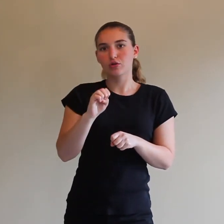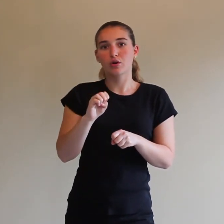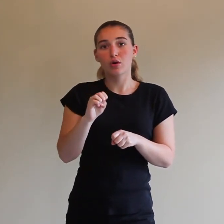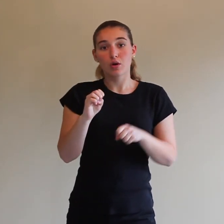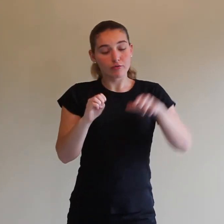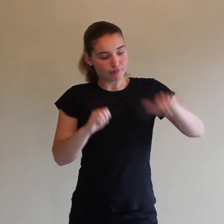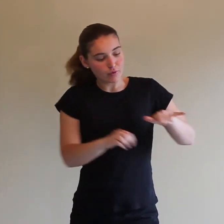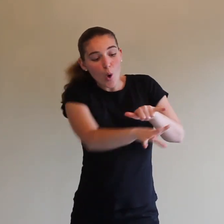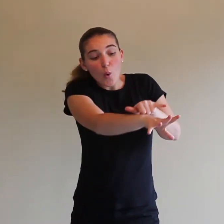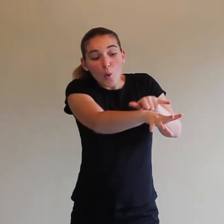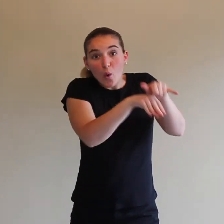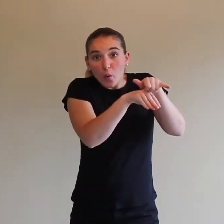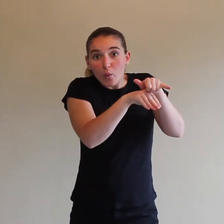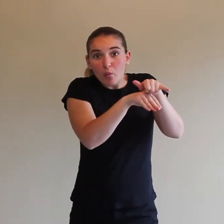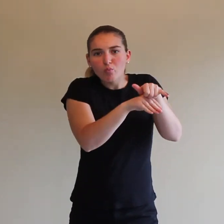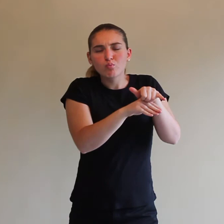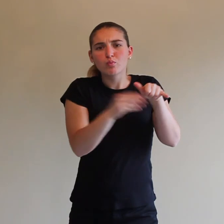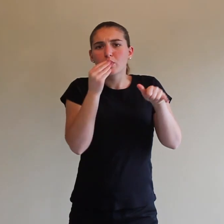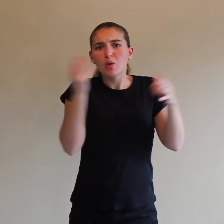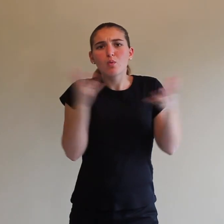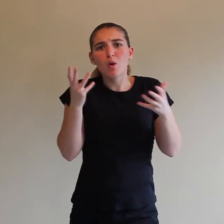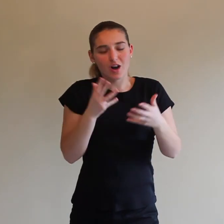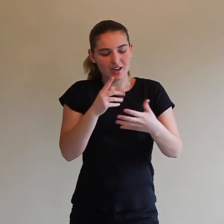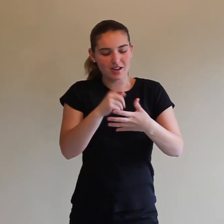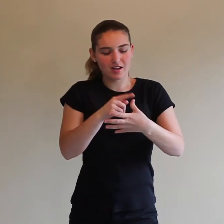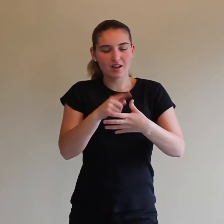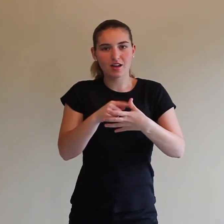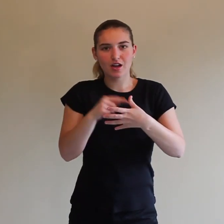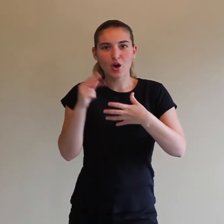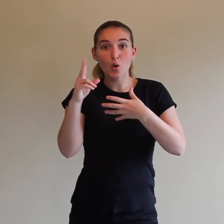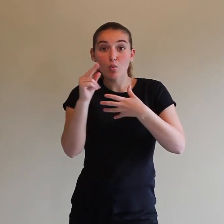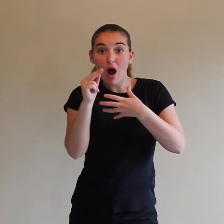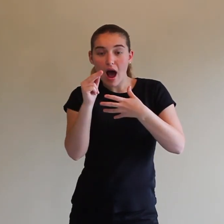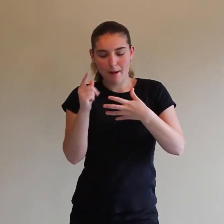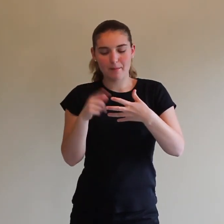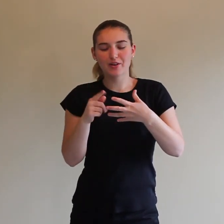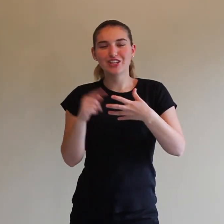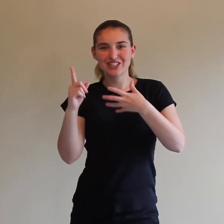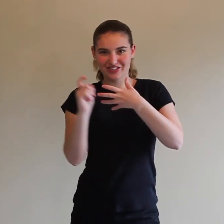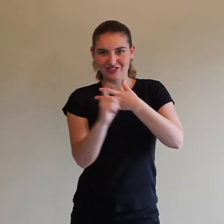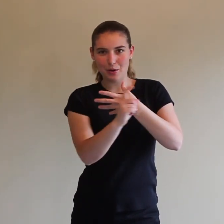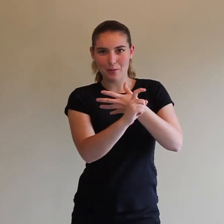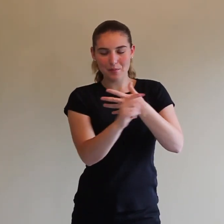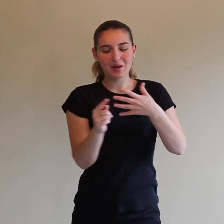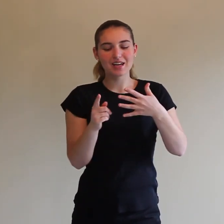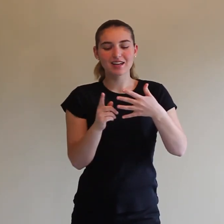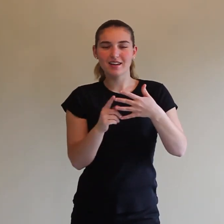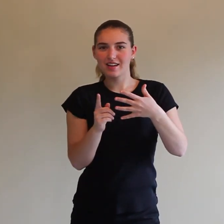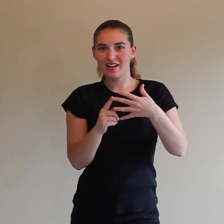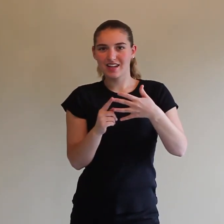They are bottom feeders that eat bottom-dwelling creatures like crabs, shrimp, marine